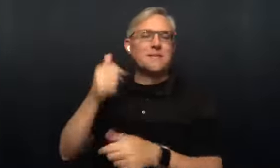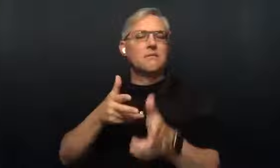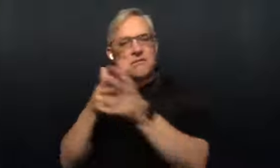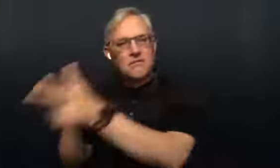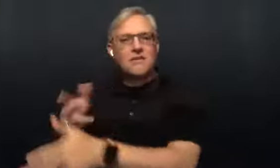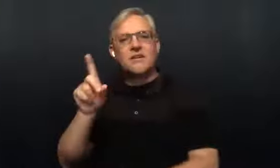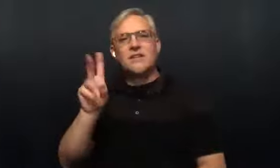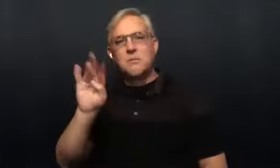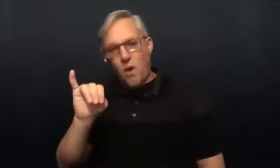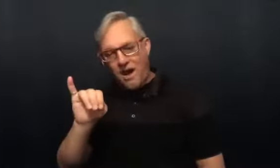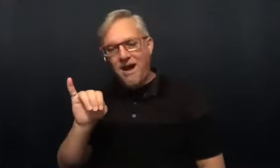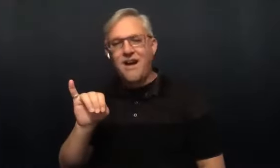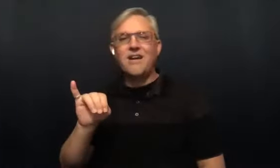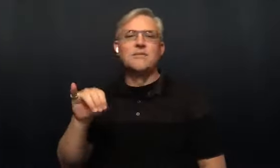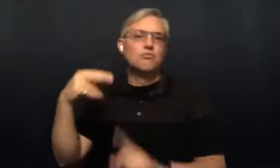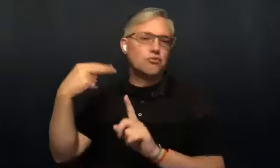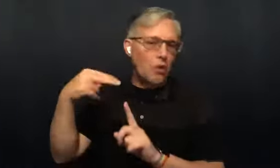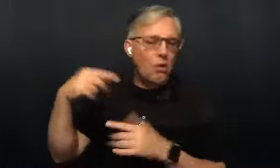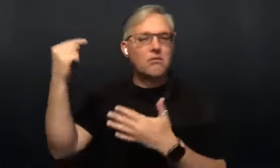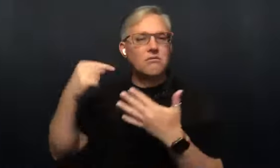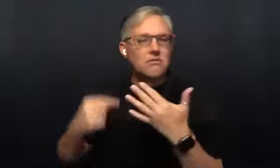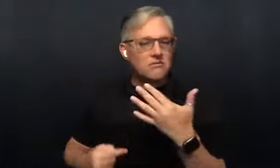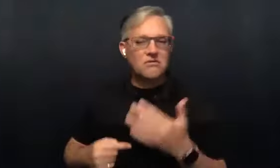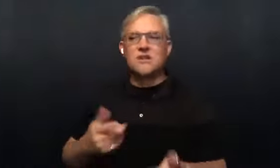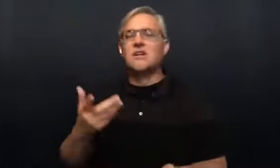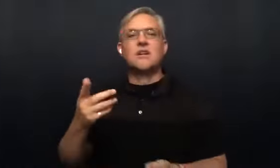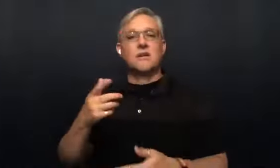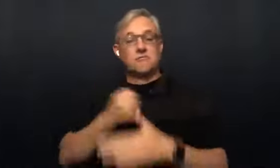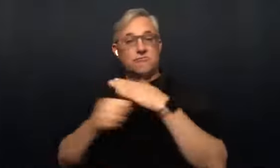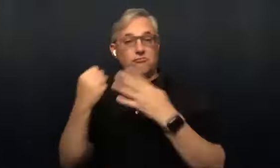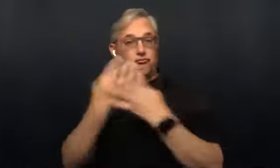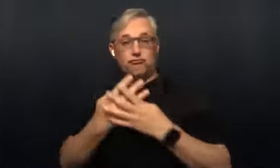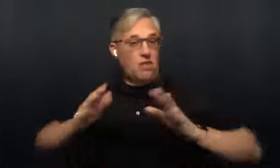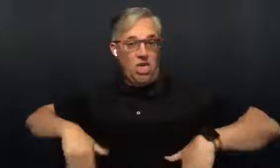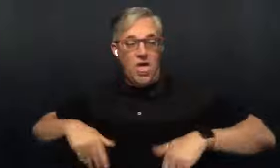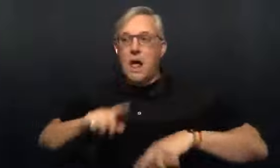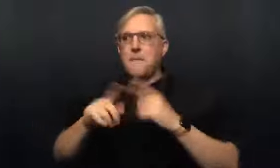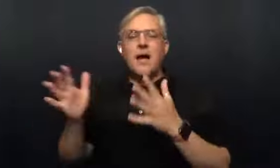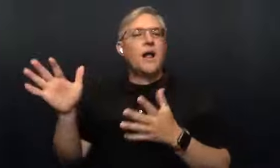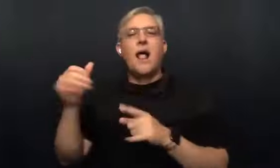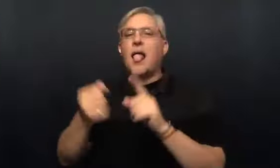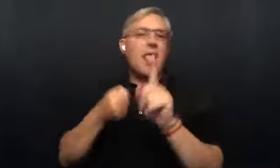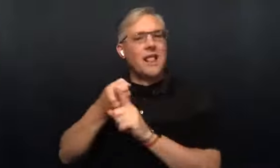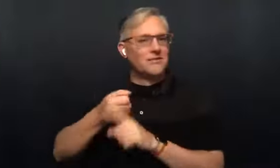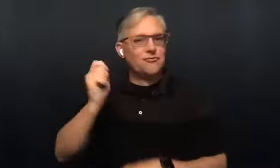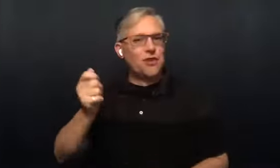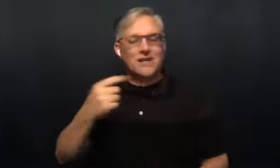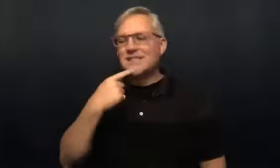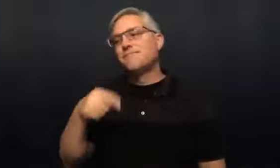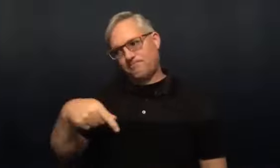convicted, but he finally had his last one that ran, you know, basically everything ran together and they said, you know, you're going to be on probation. And so he was in